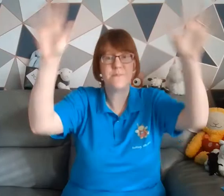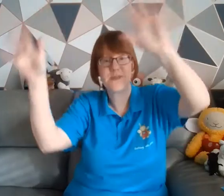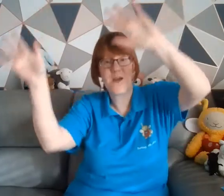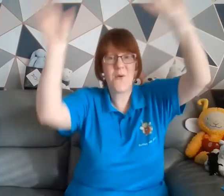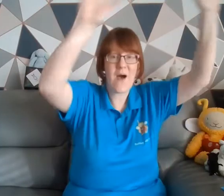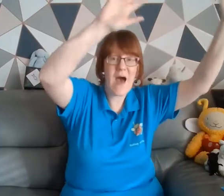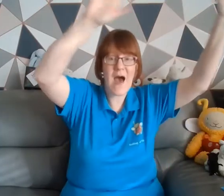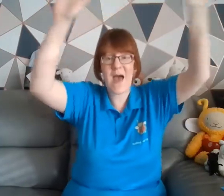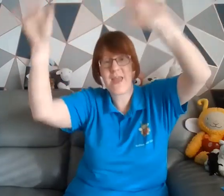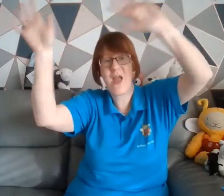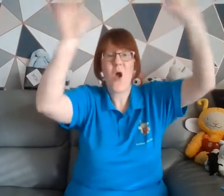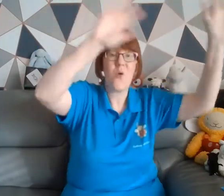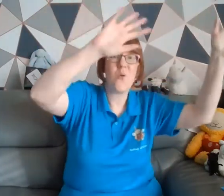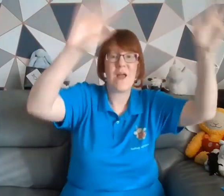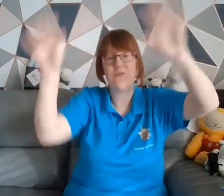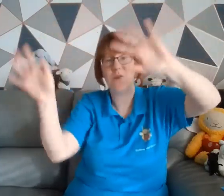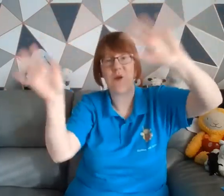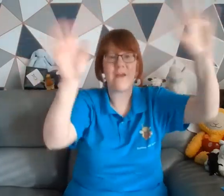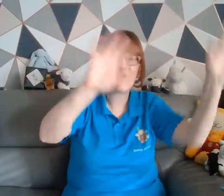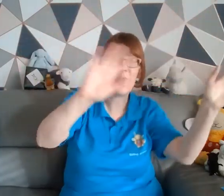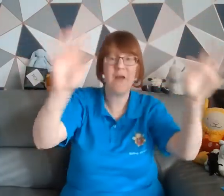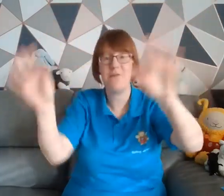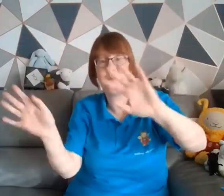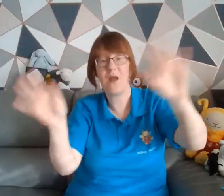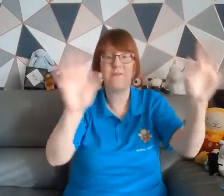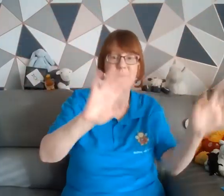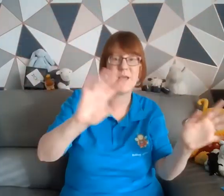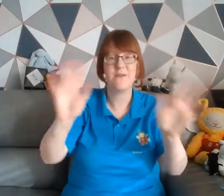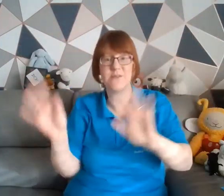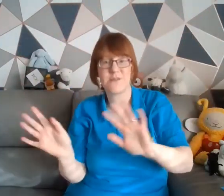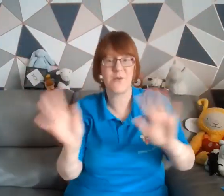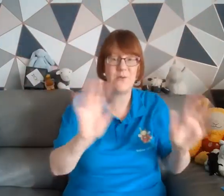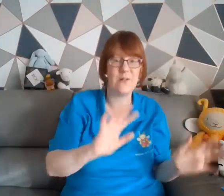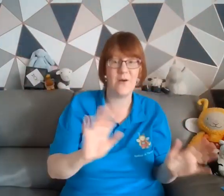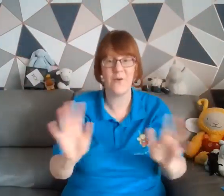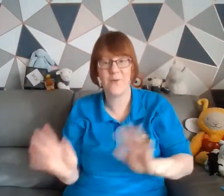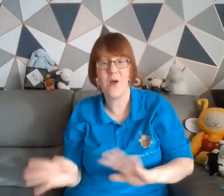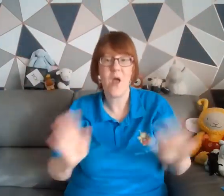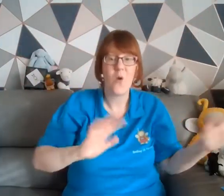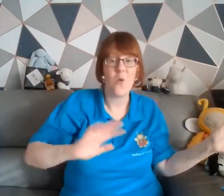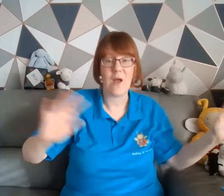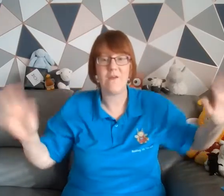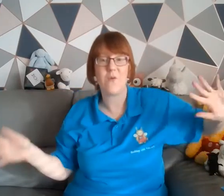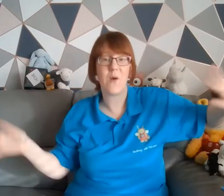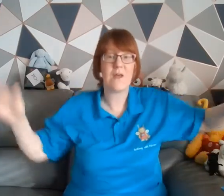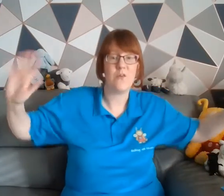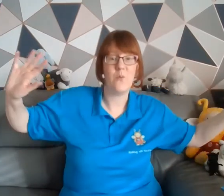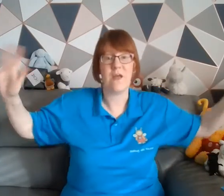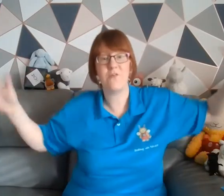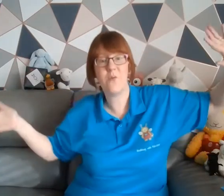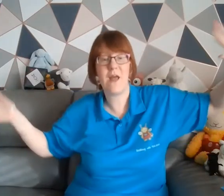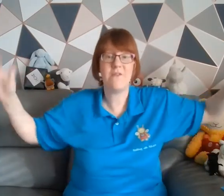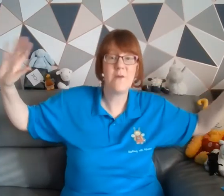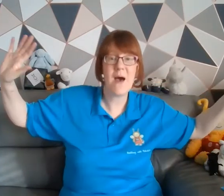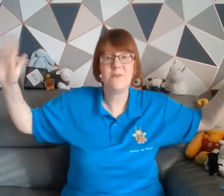so high. Wave them, wave them, wave them, wave them down so low. Wave them, wave them, wave them, wave them up